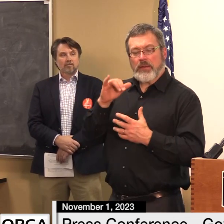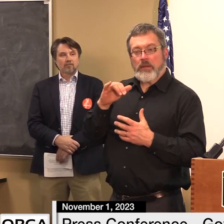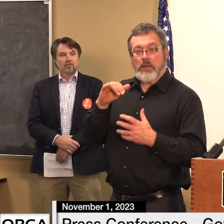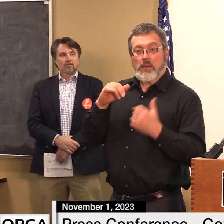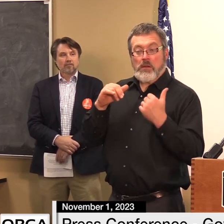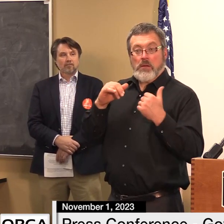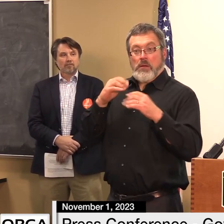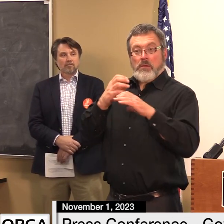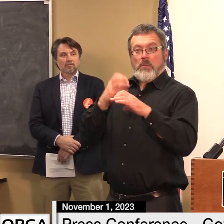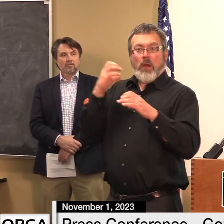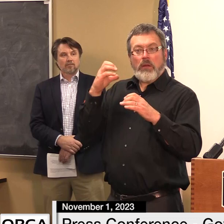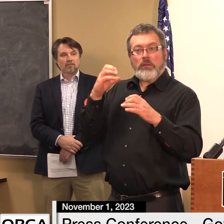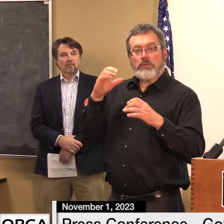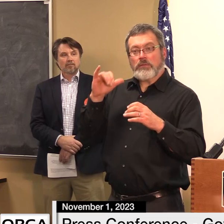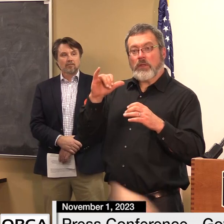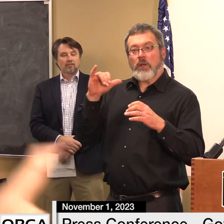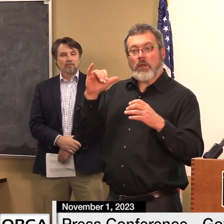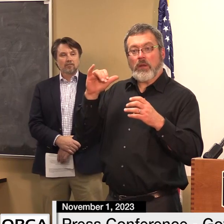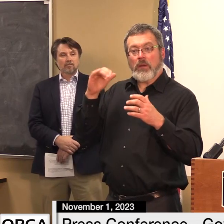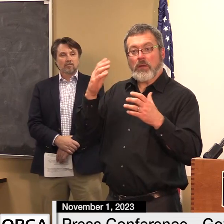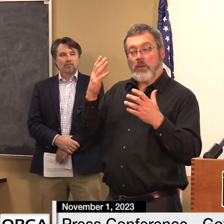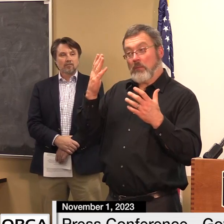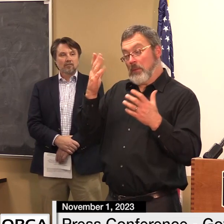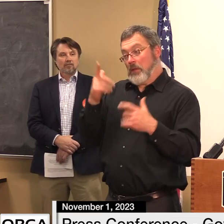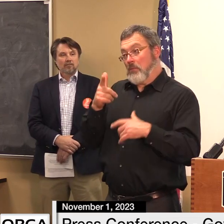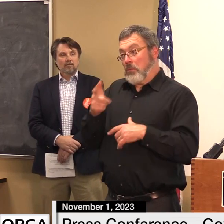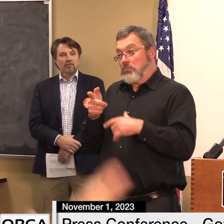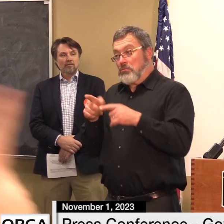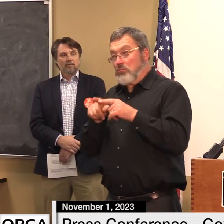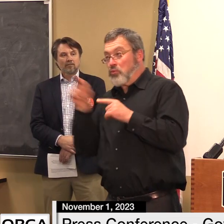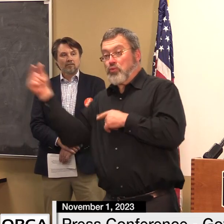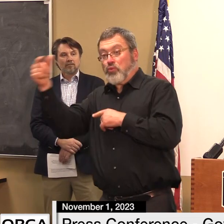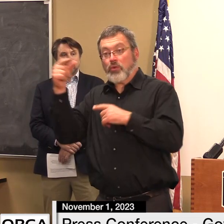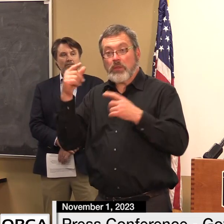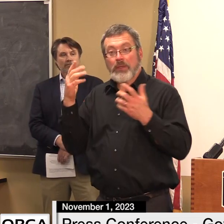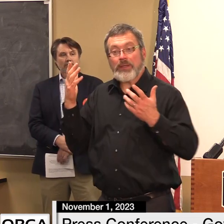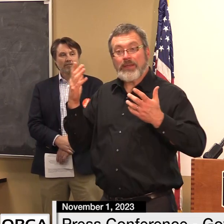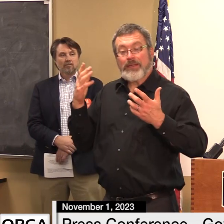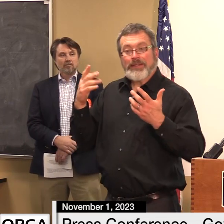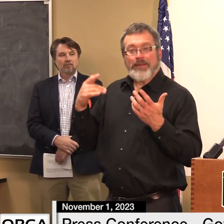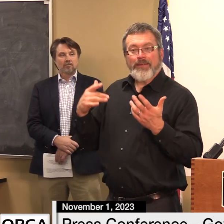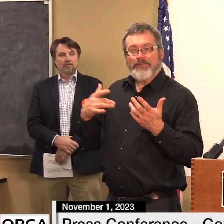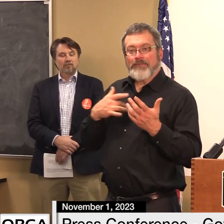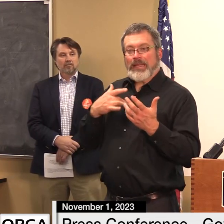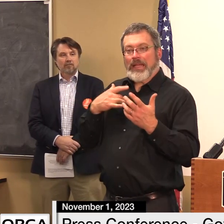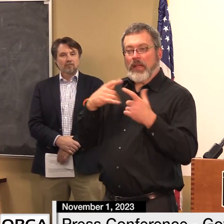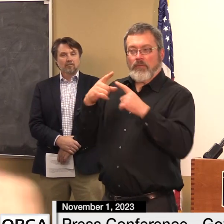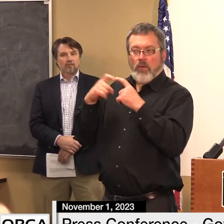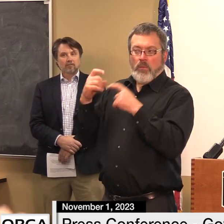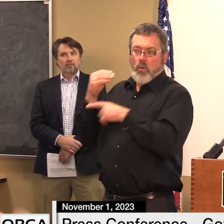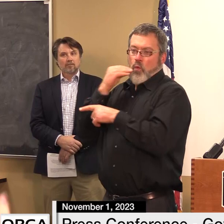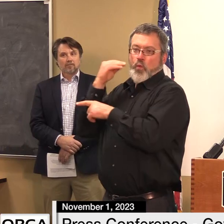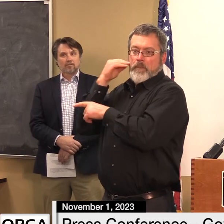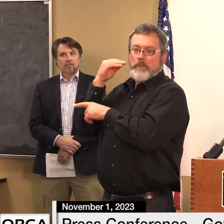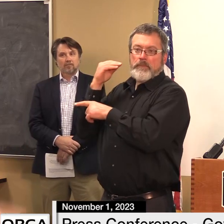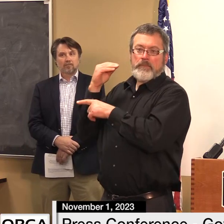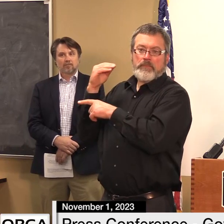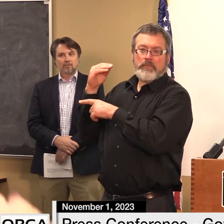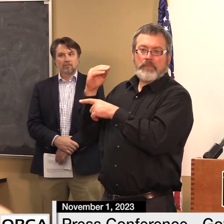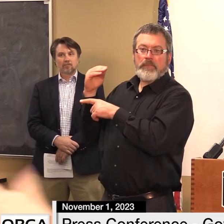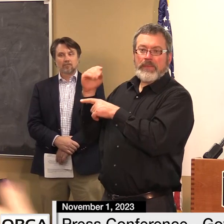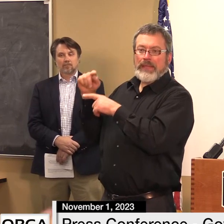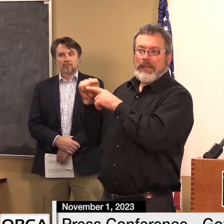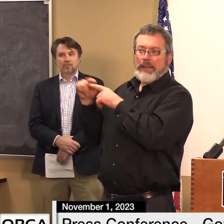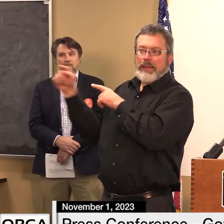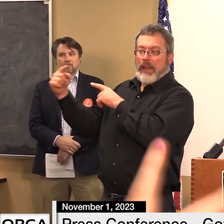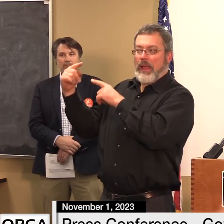a stray bullet, and they believe that it came from the homeless encampment as well, and they did confiscate a